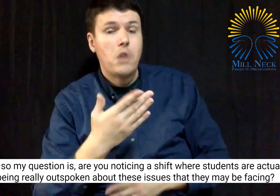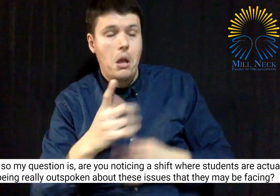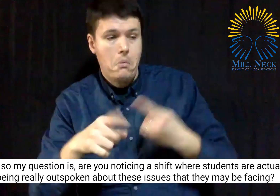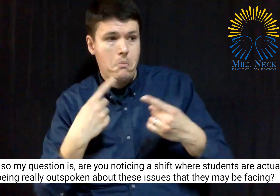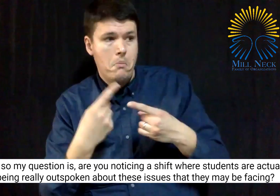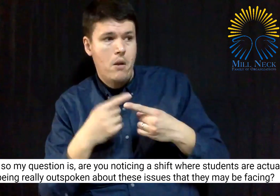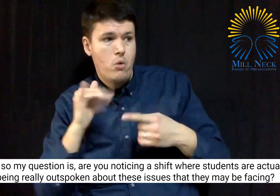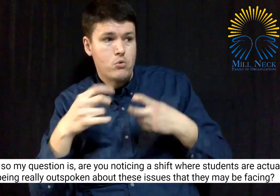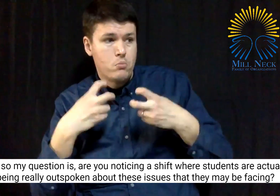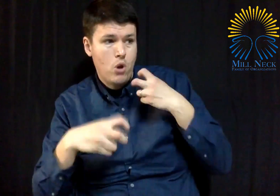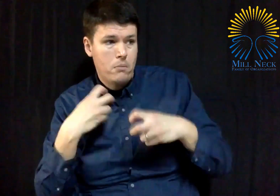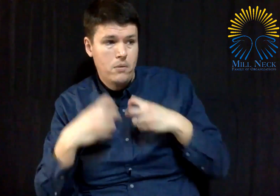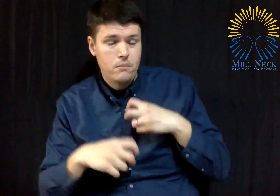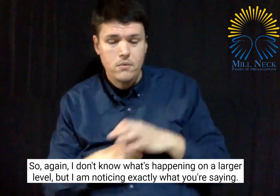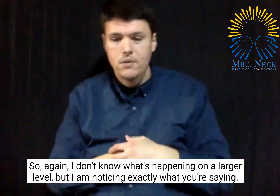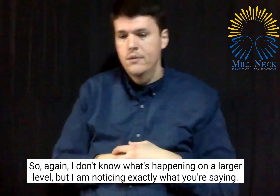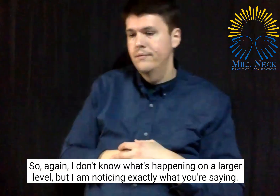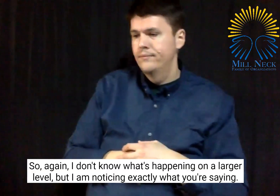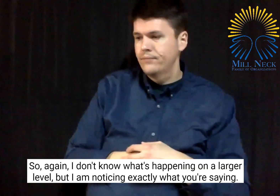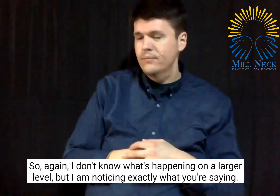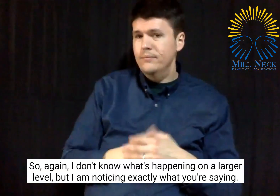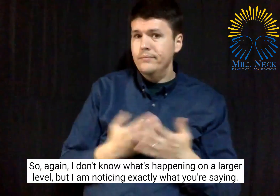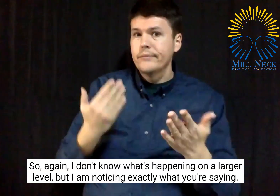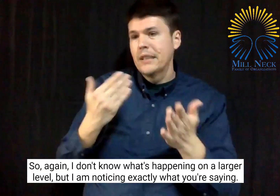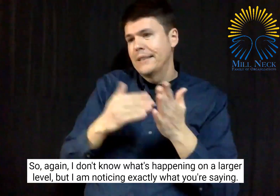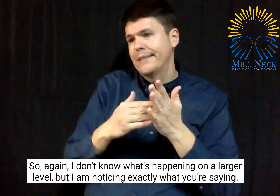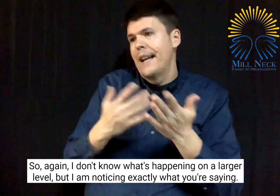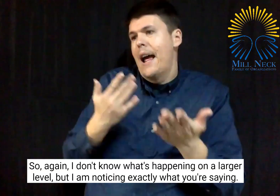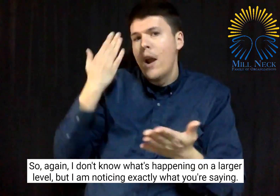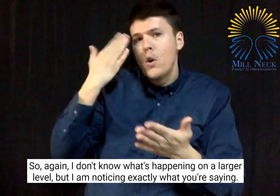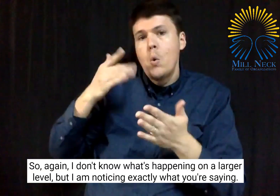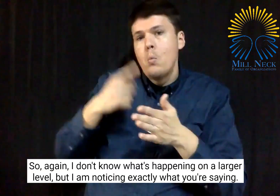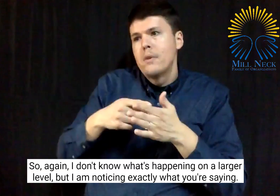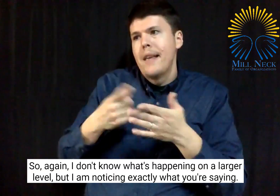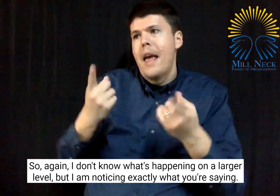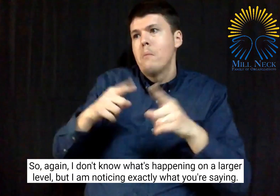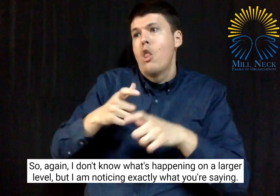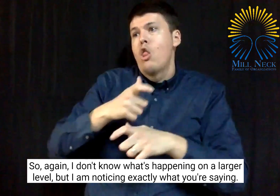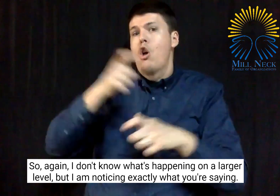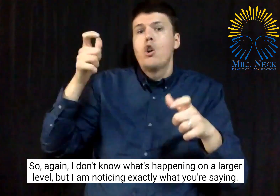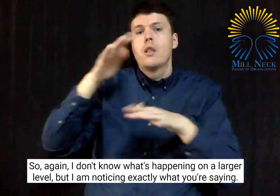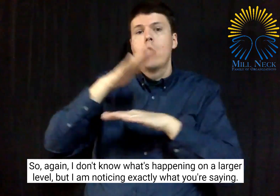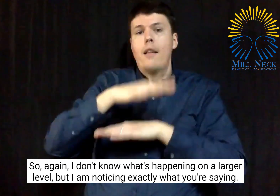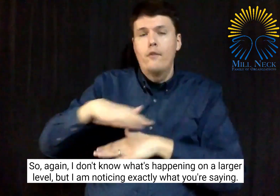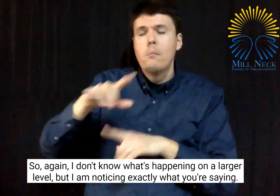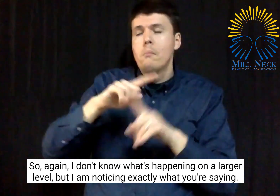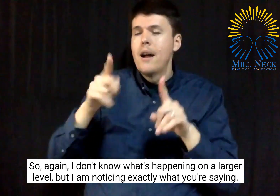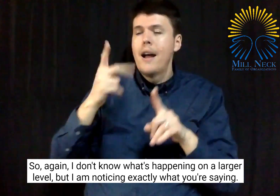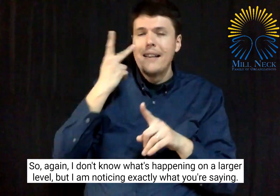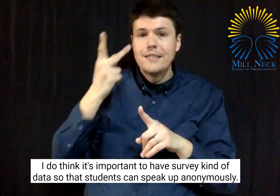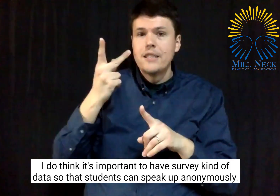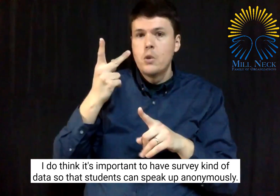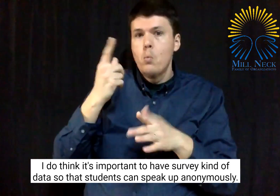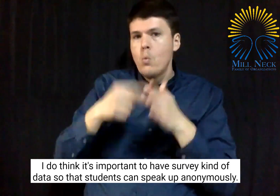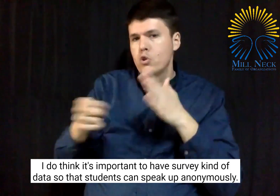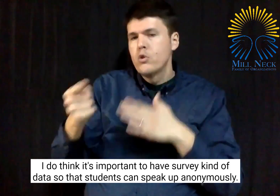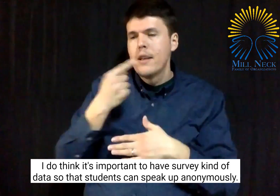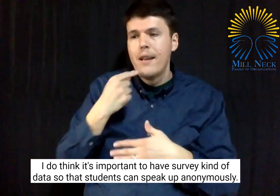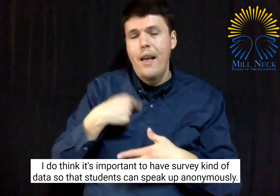that they may be facing? So, and I don't know what's happening on a larger level, but I am noticing exactly what you're saying. But I do think it's important to have